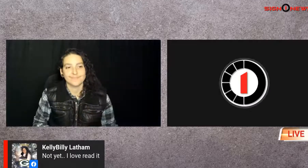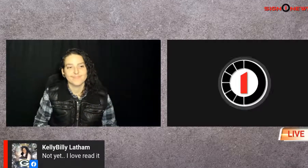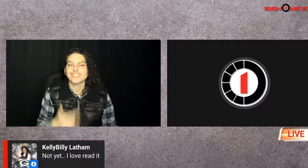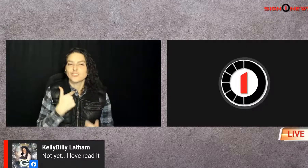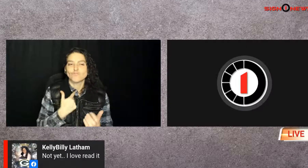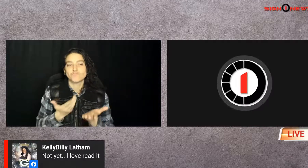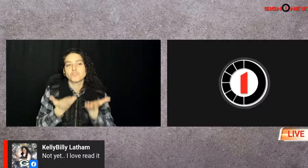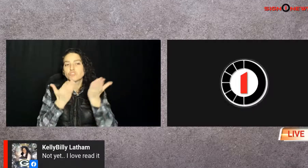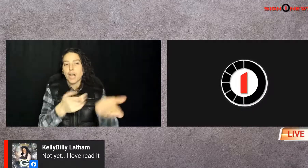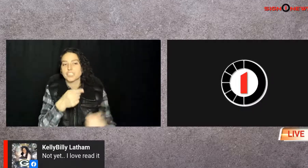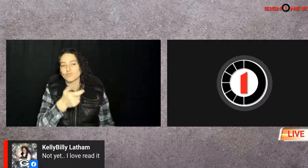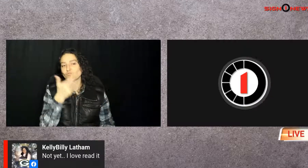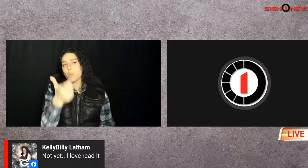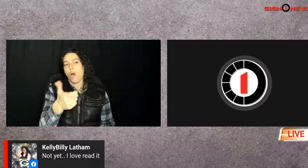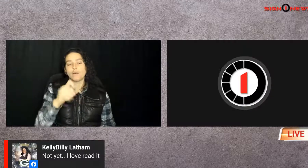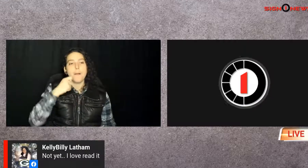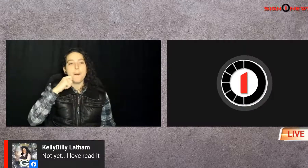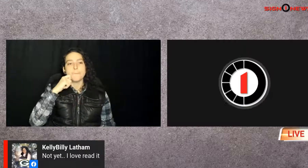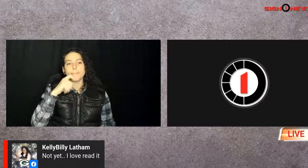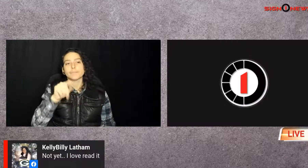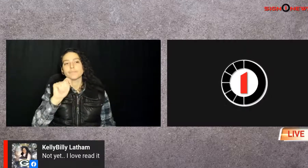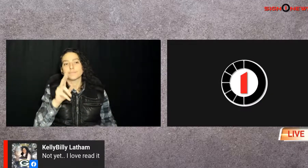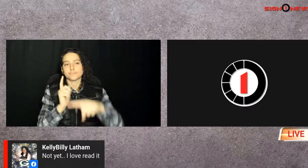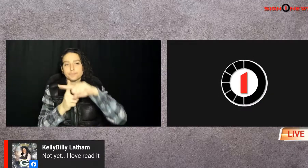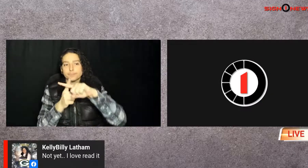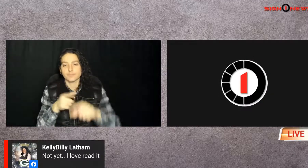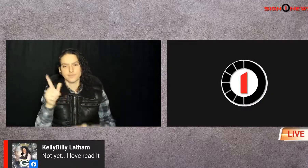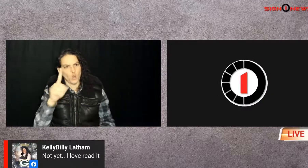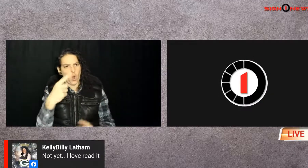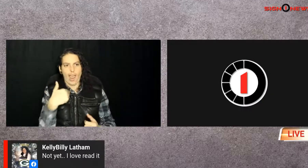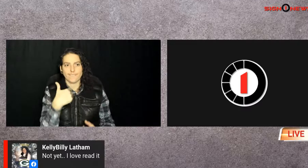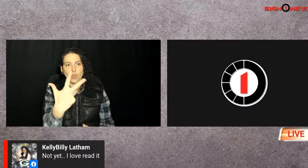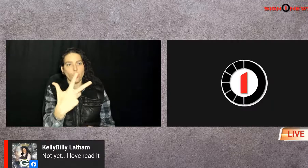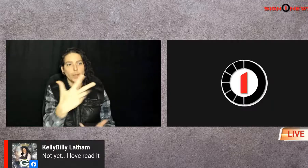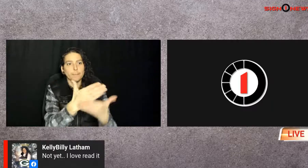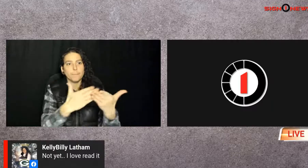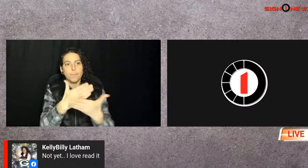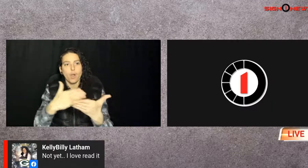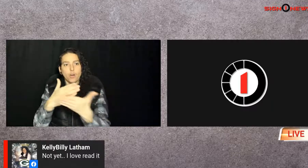Kelly says, not yet. I love reading the book, though.